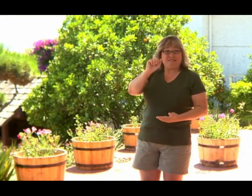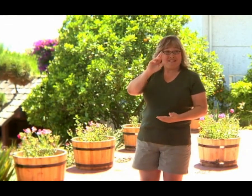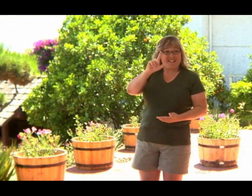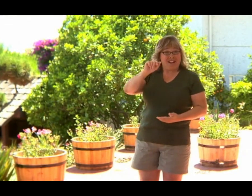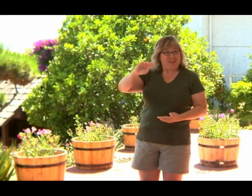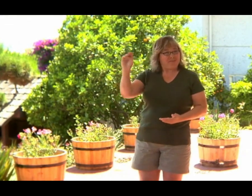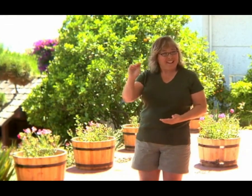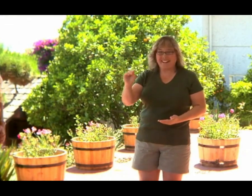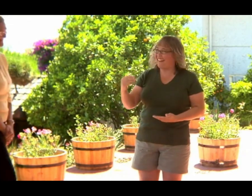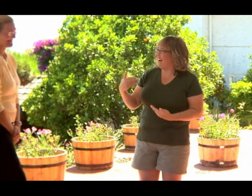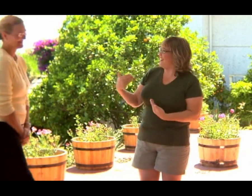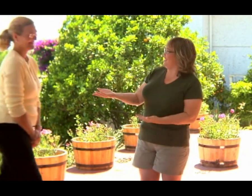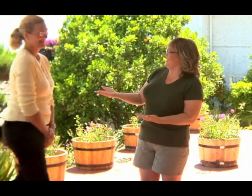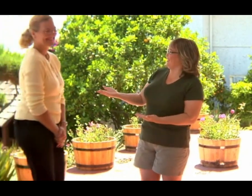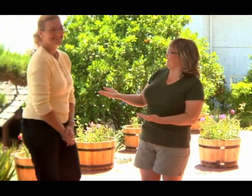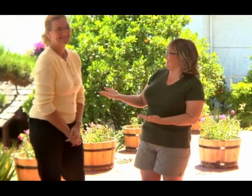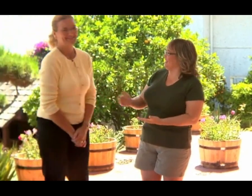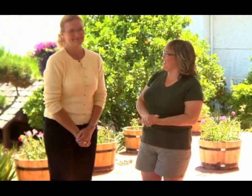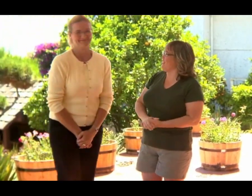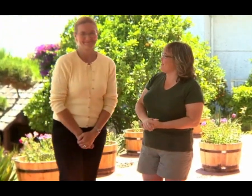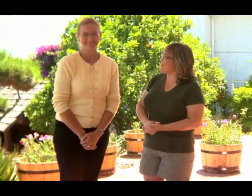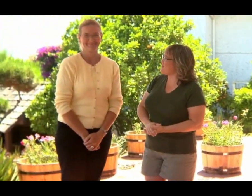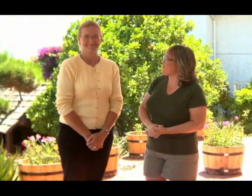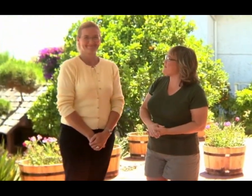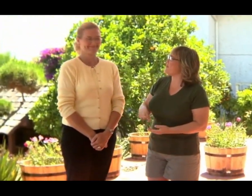Today, it's my pleasure to introduce you to Marla.